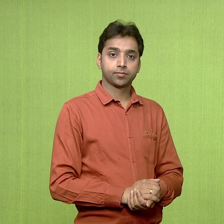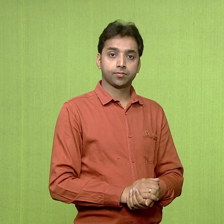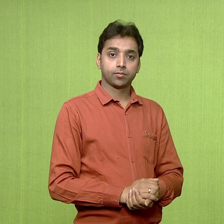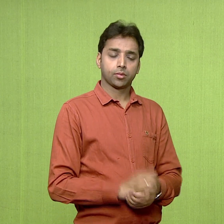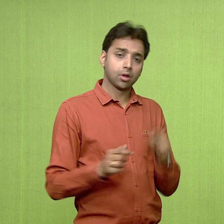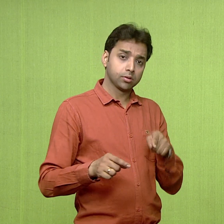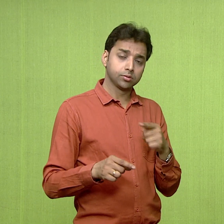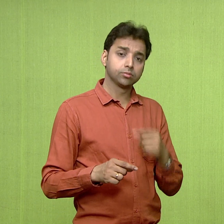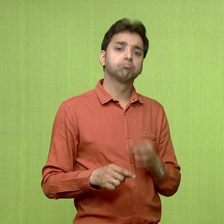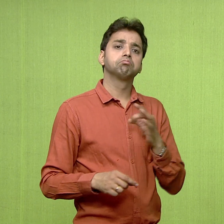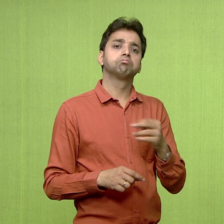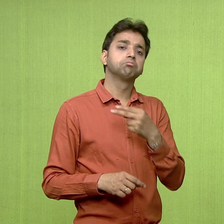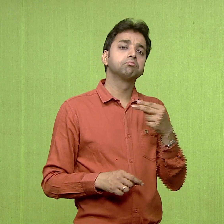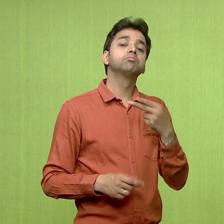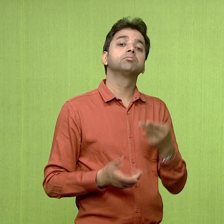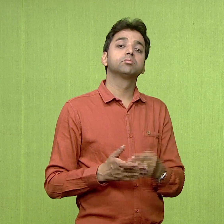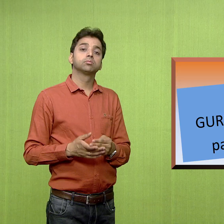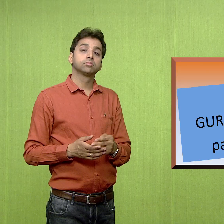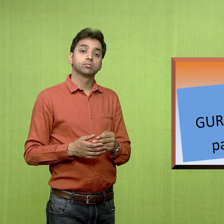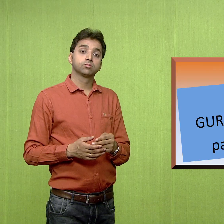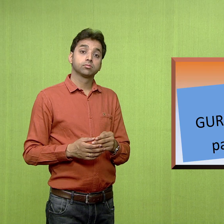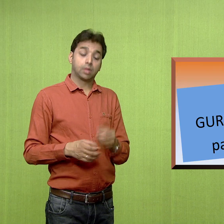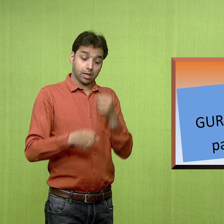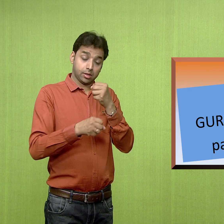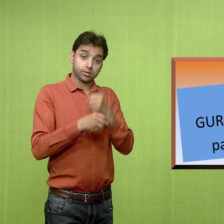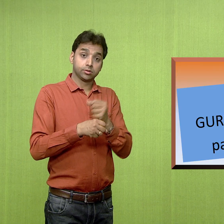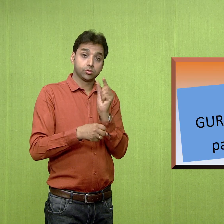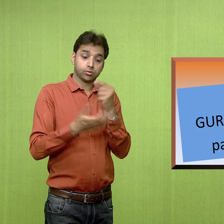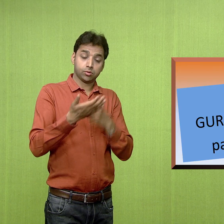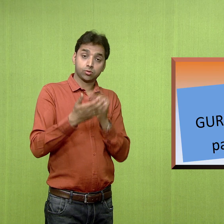This was called as Guru Shishya Parampara.